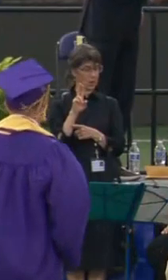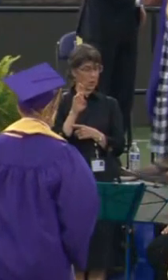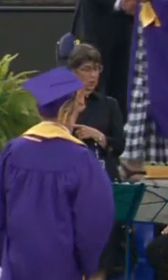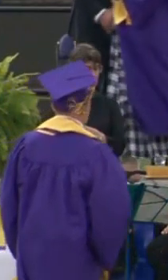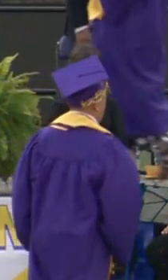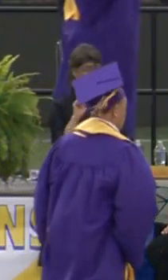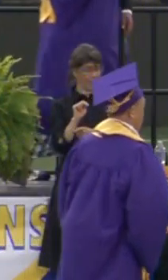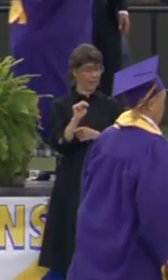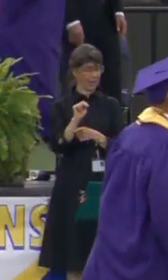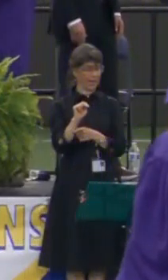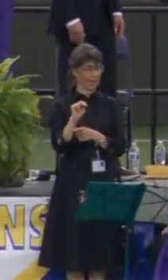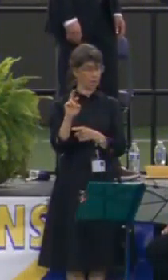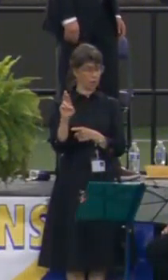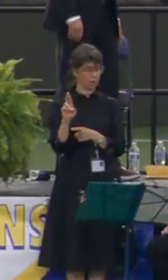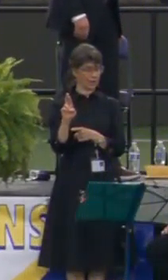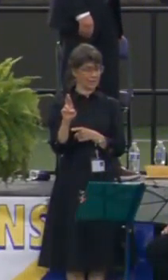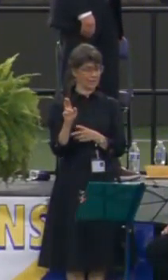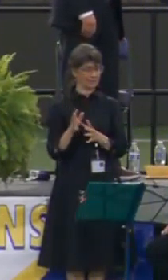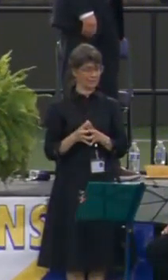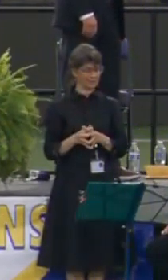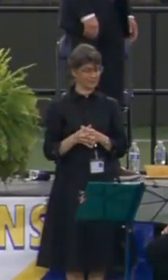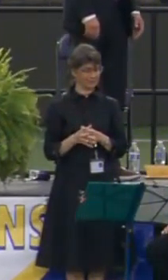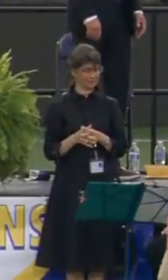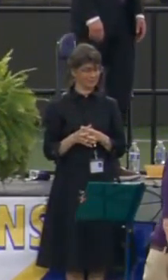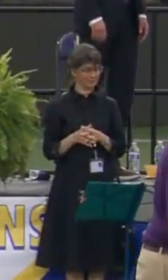Ruben Avila Rodriguez.